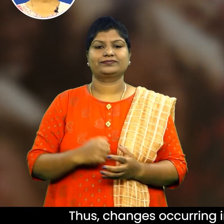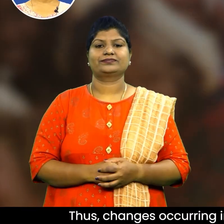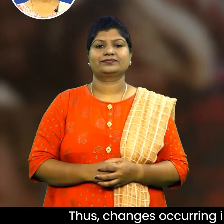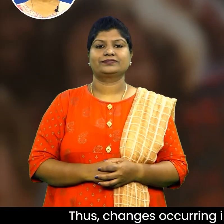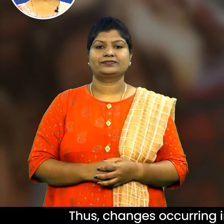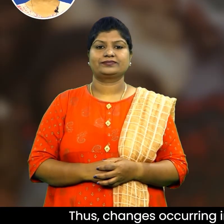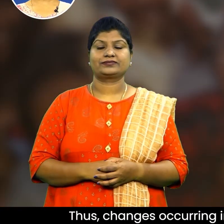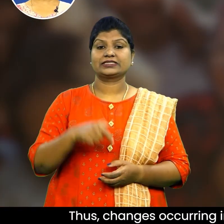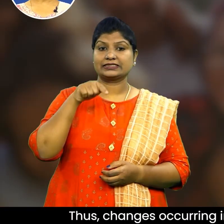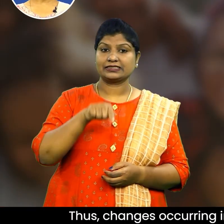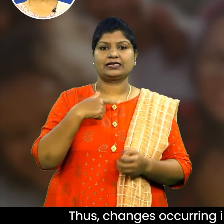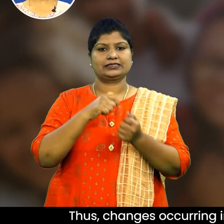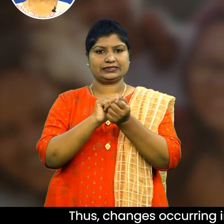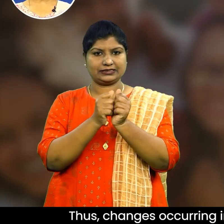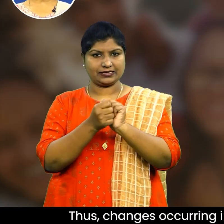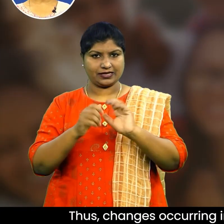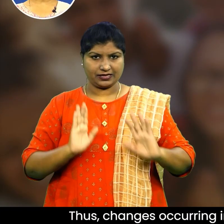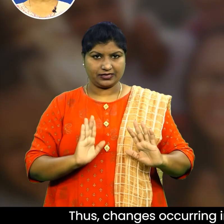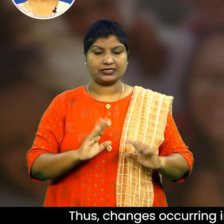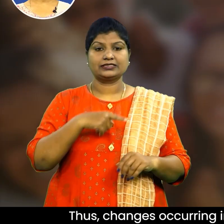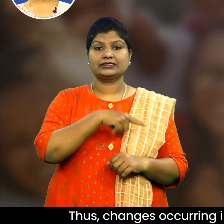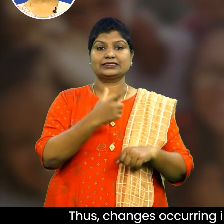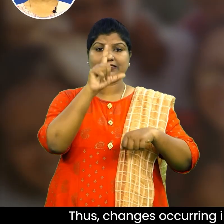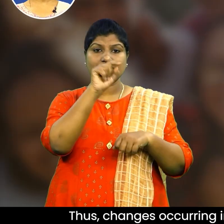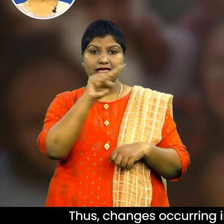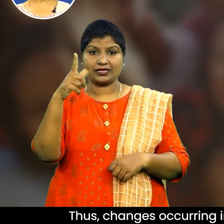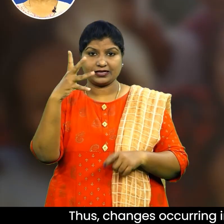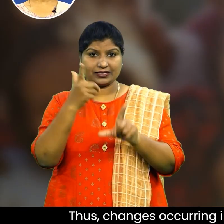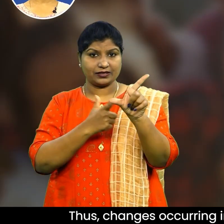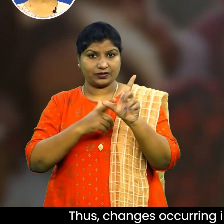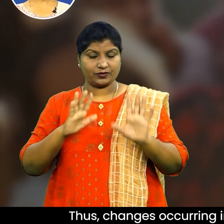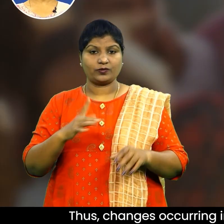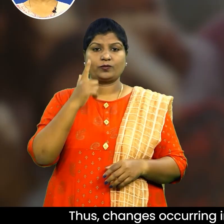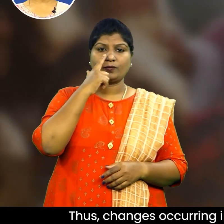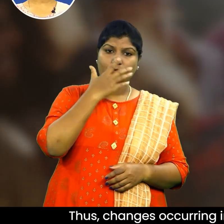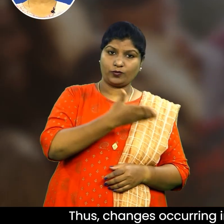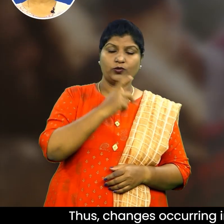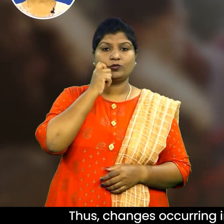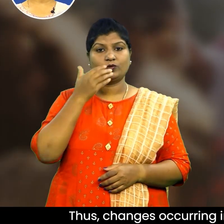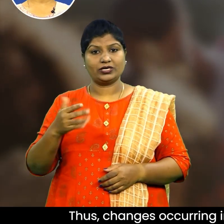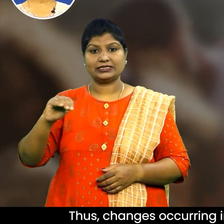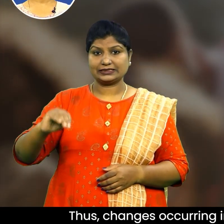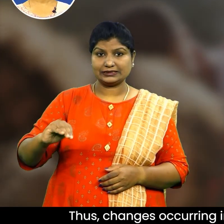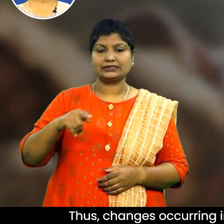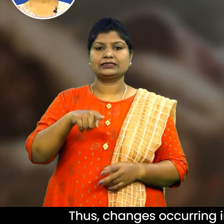Thus, changes occurring in adolescent boys and girls are